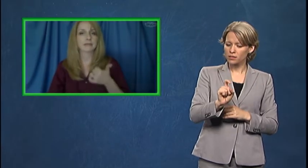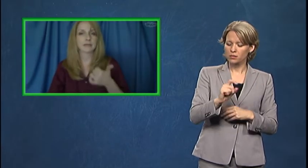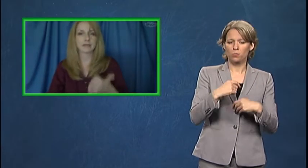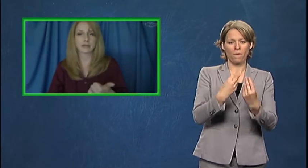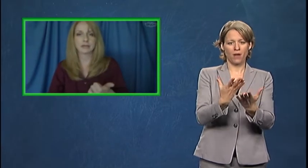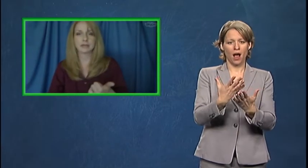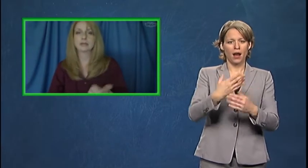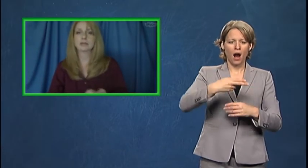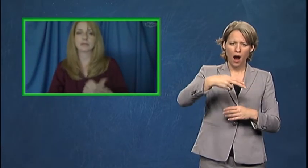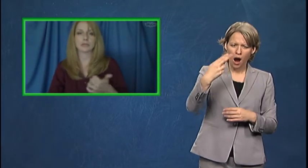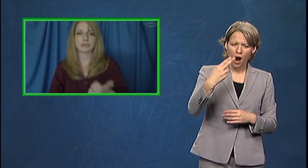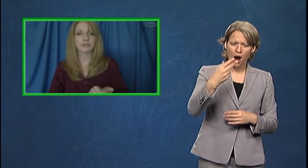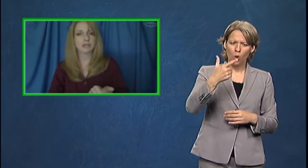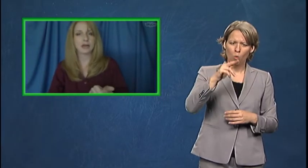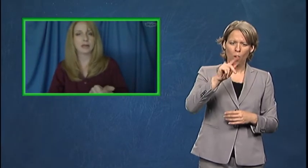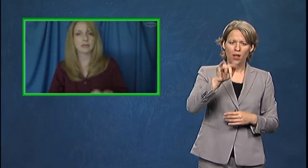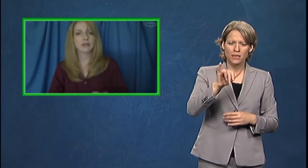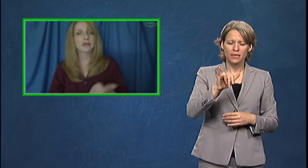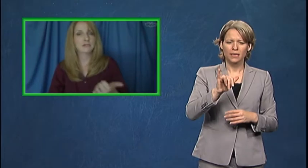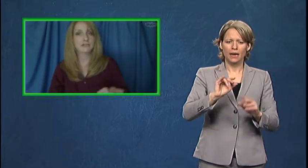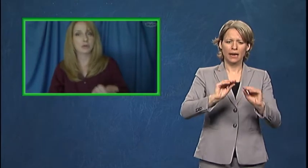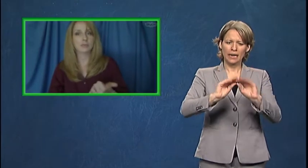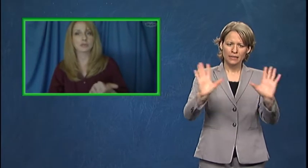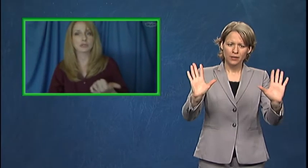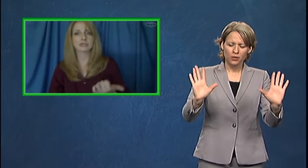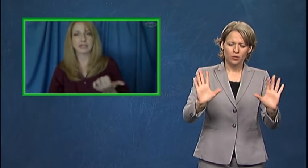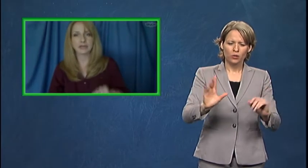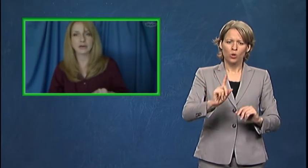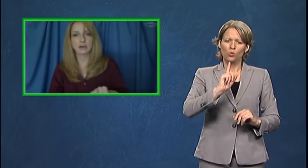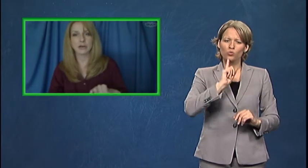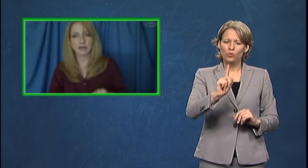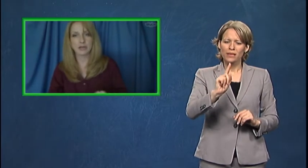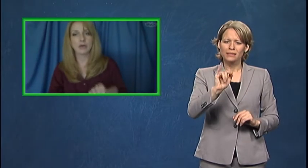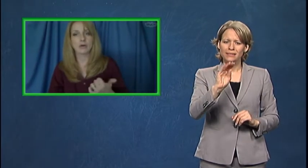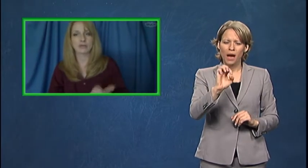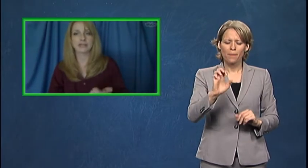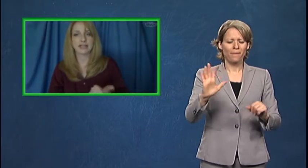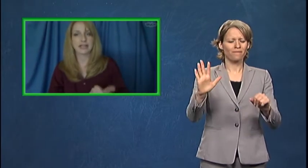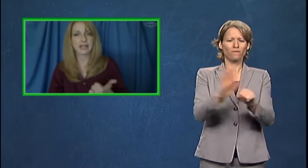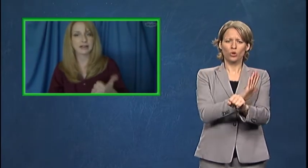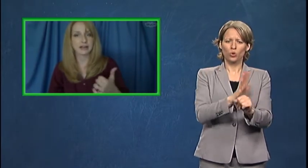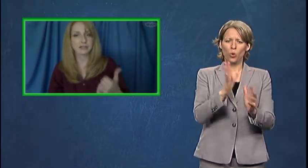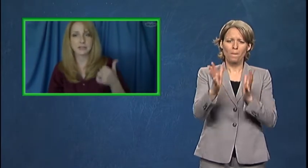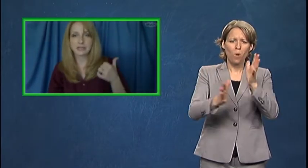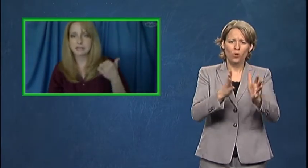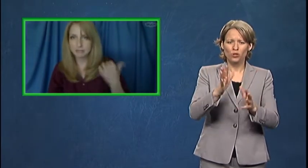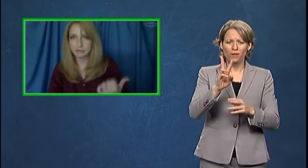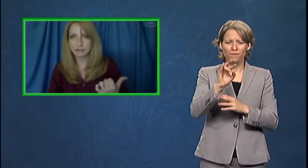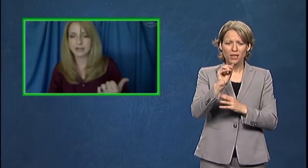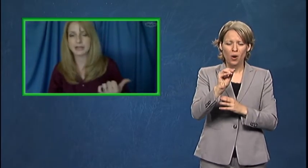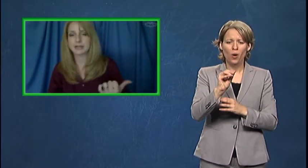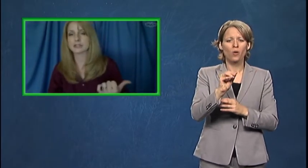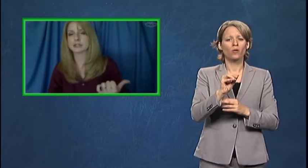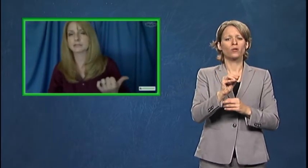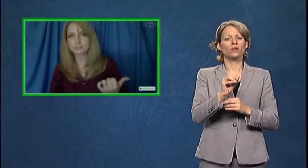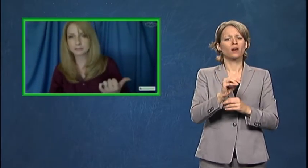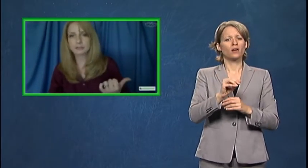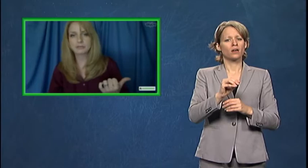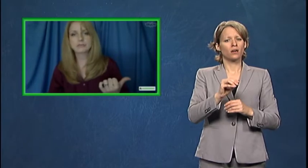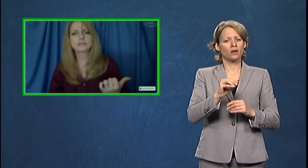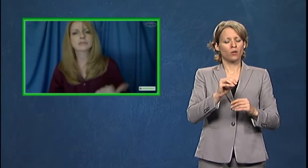quality, clear, real-time, full motion video and audio over a dedicated high-speed internet